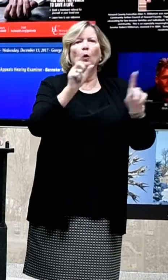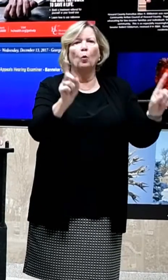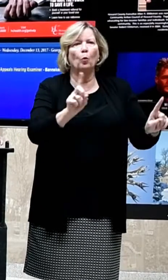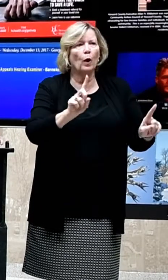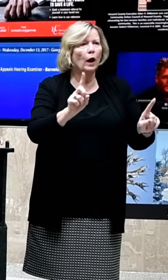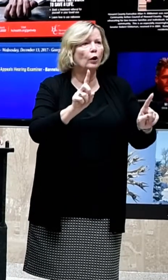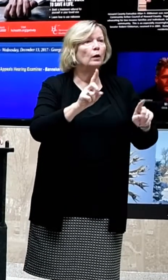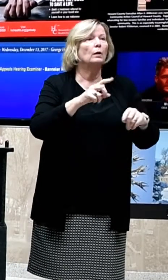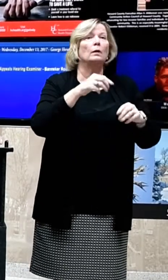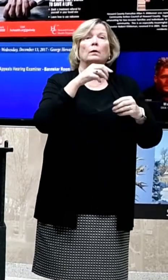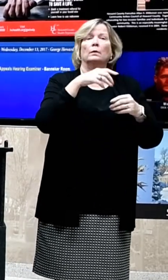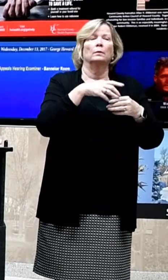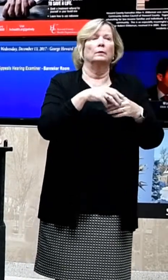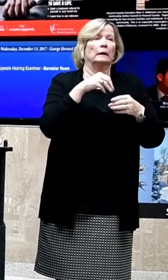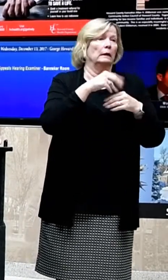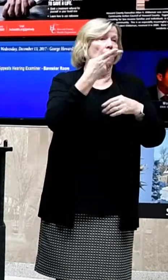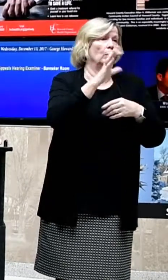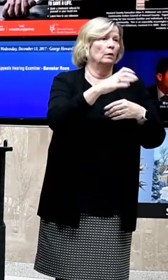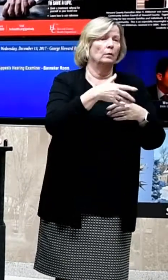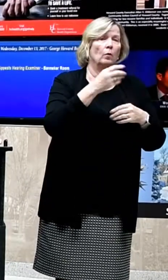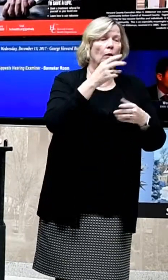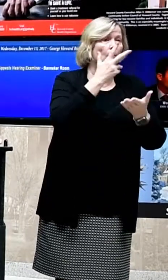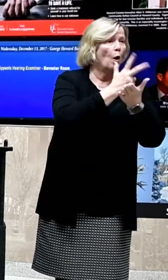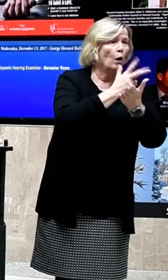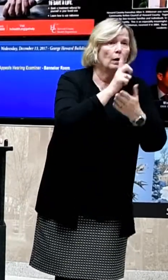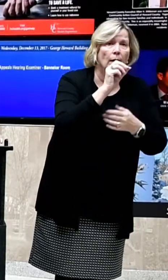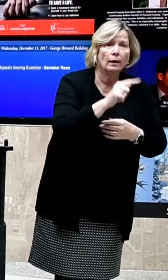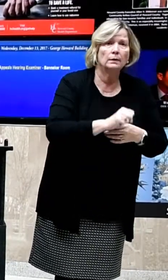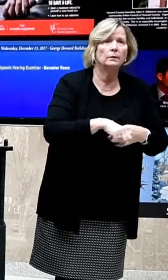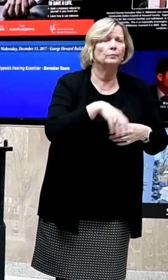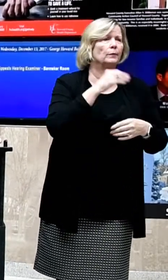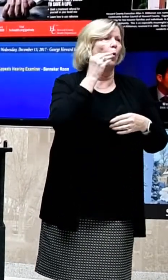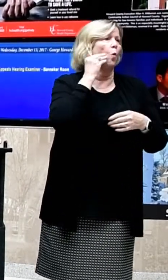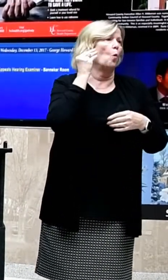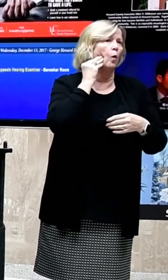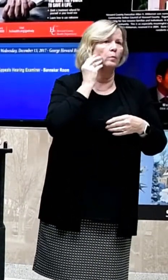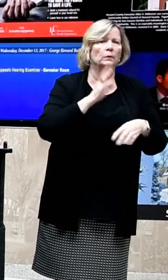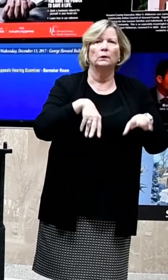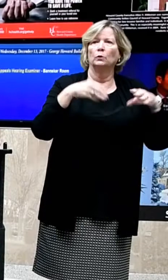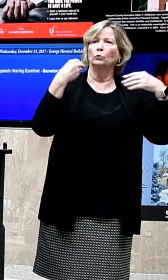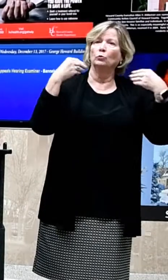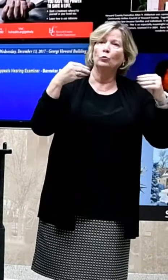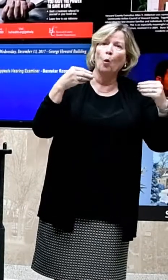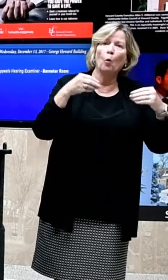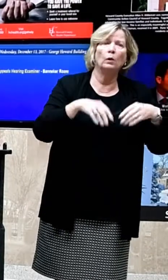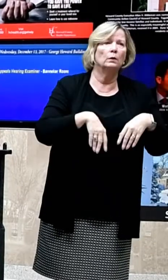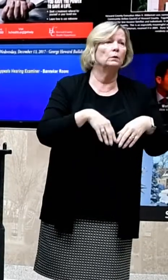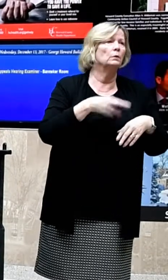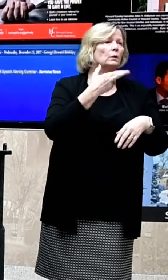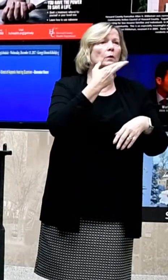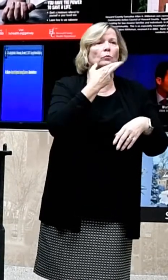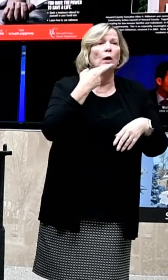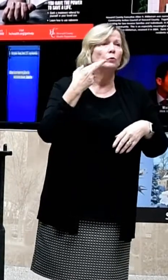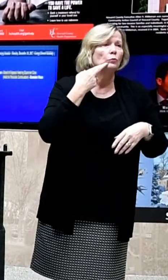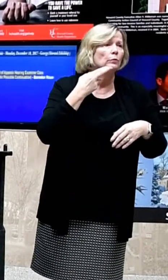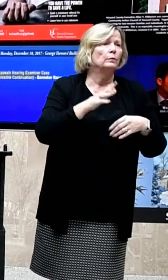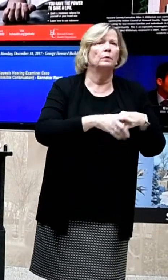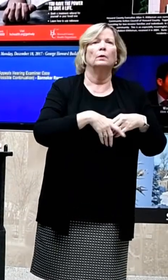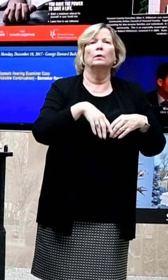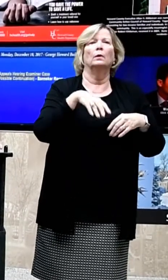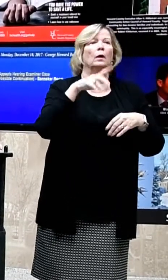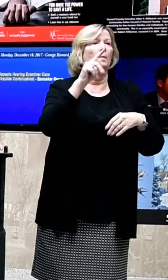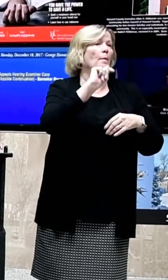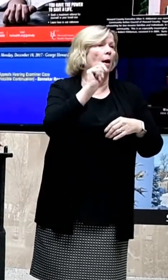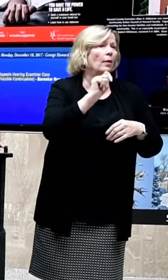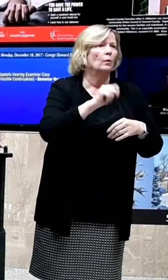lots, homes, stores, restaurants, restrooms, and